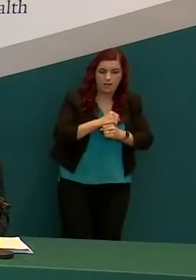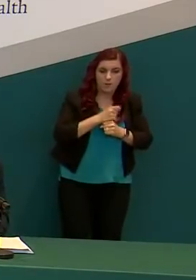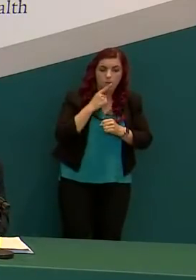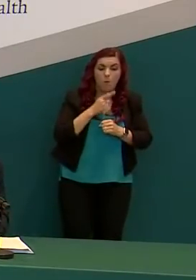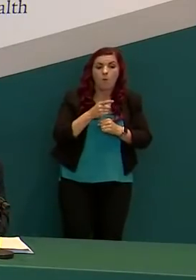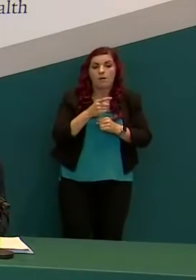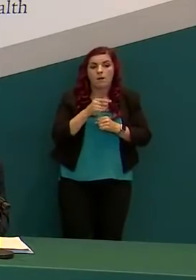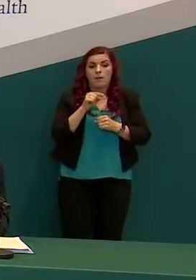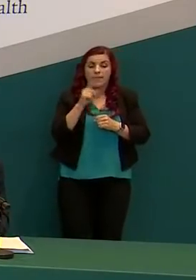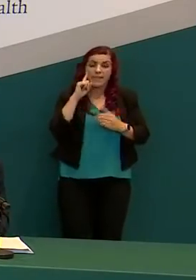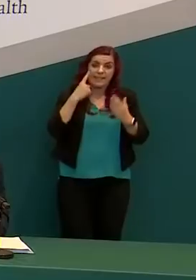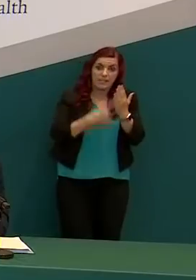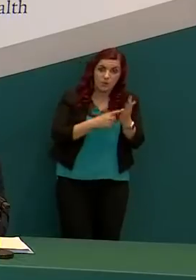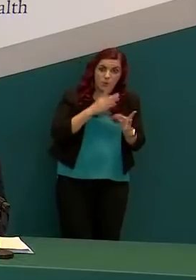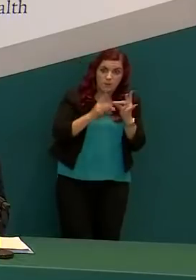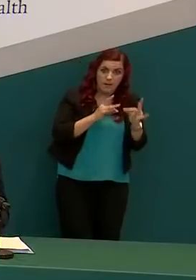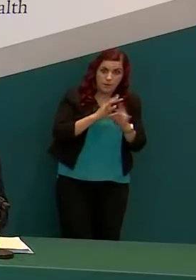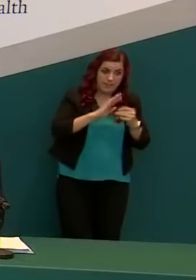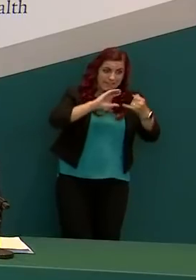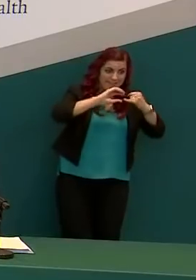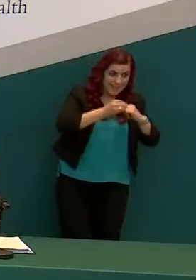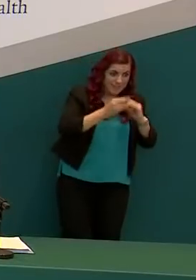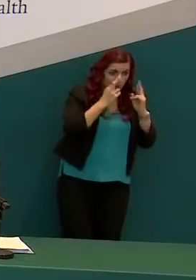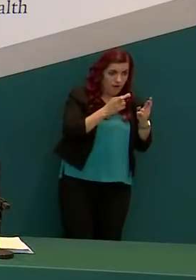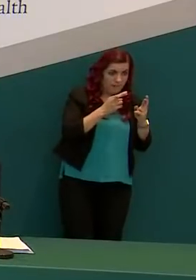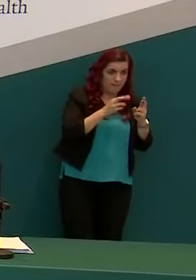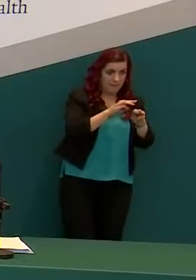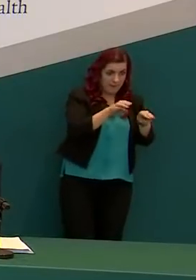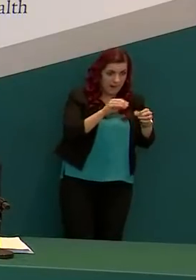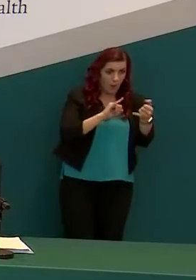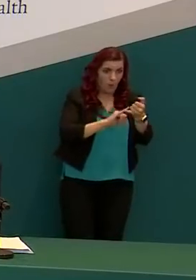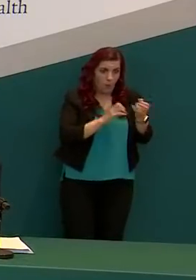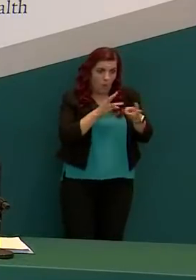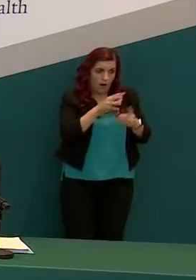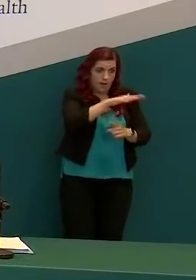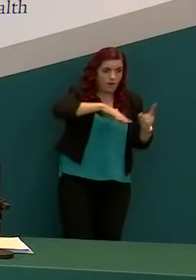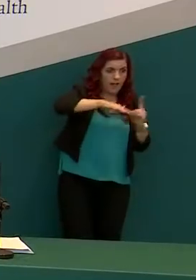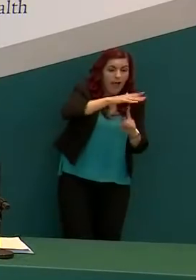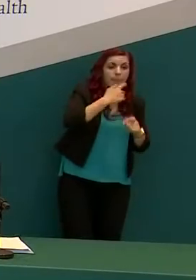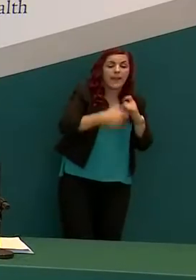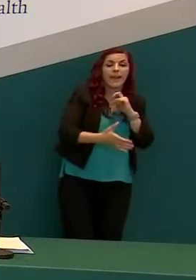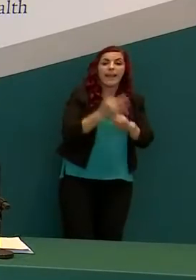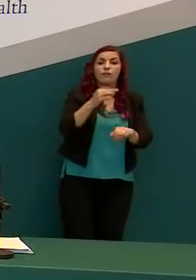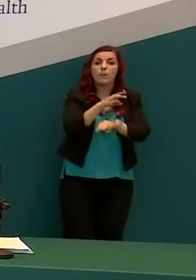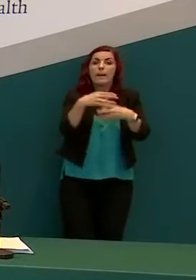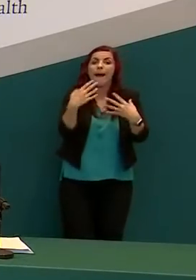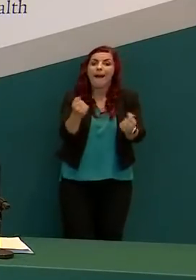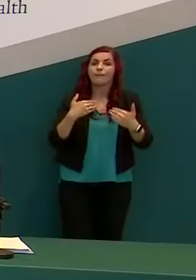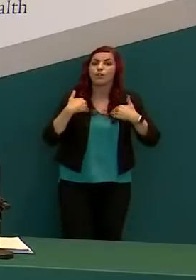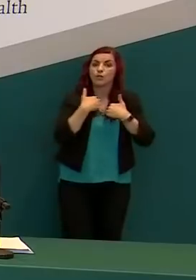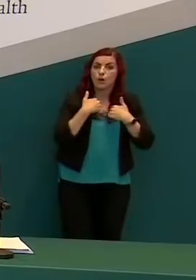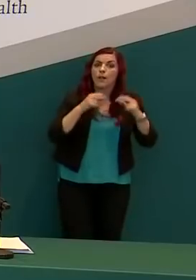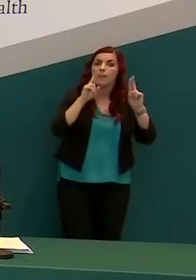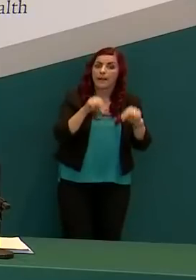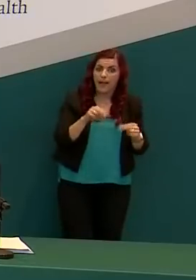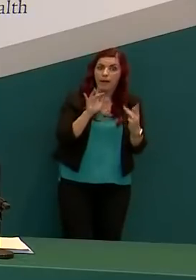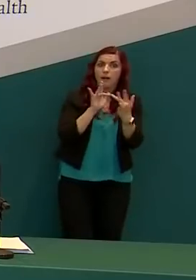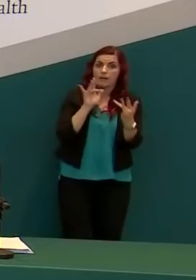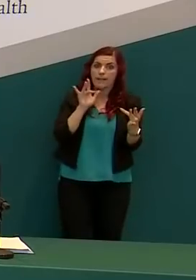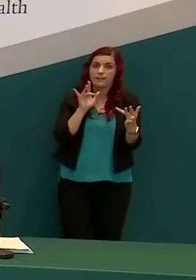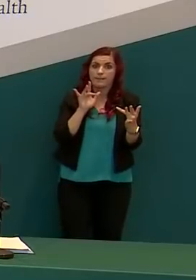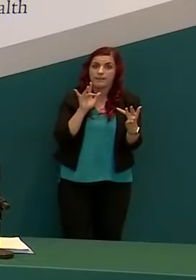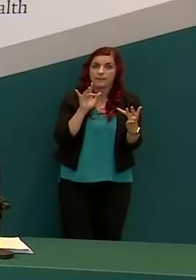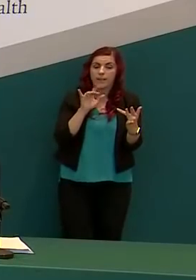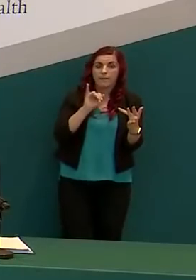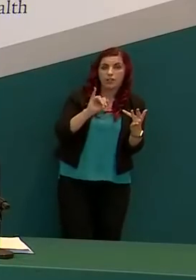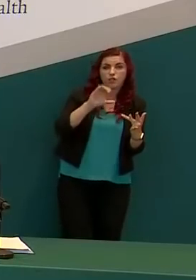people feel, anybody who wasn't tested feel they have symptoms or have concerns, they can contact IPC, Infection Prevention and Control, or their